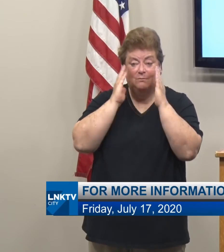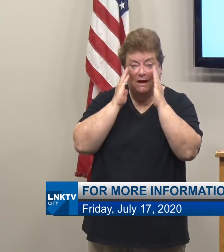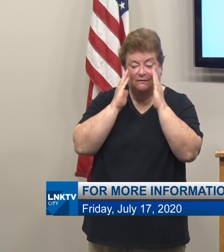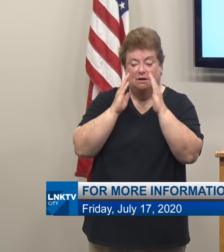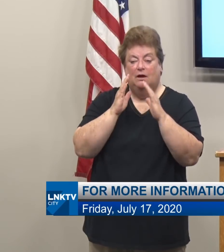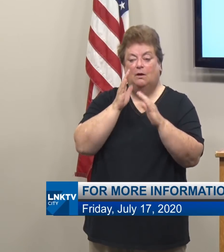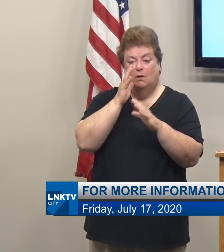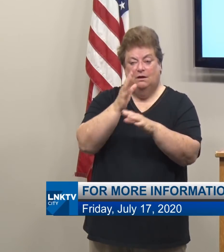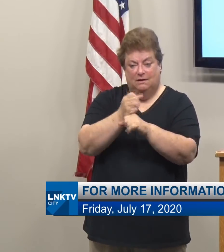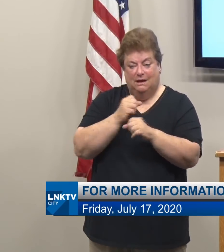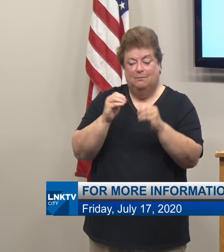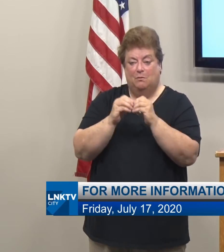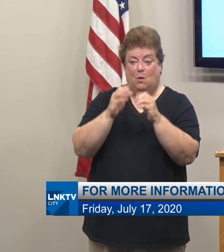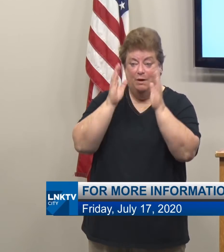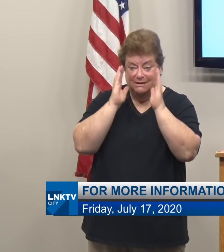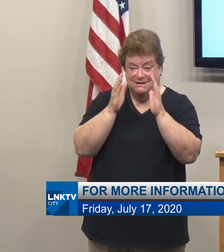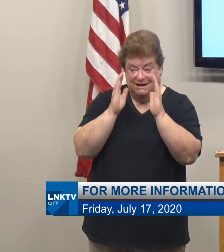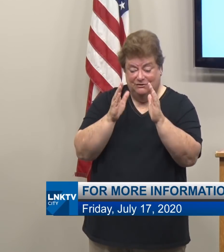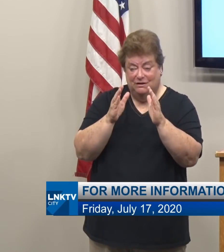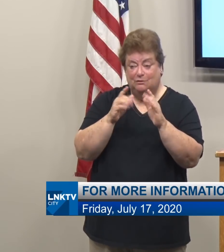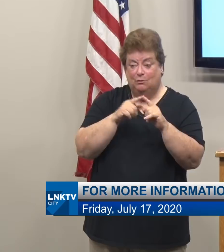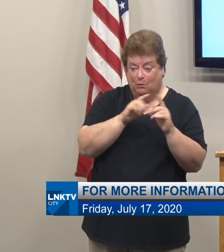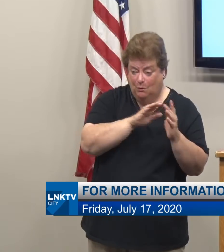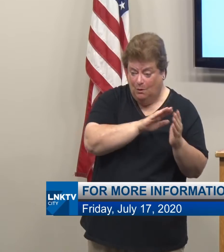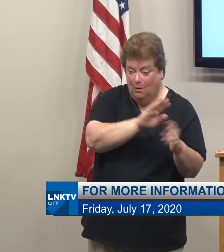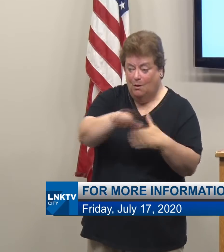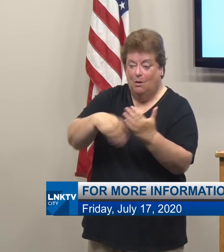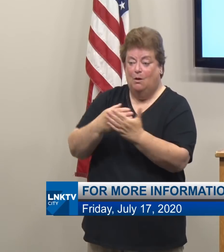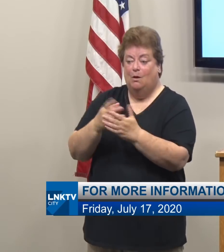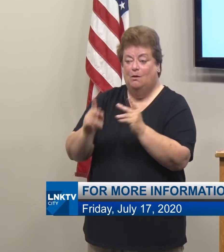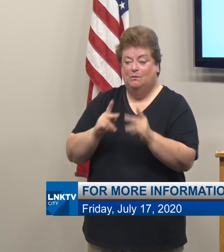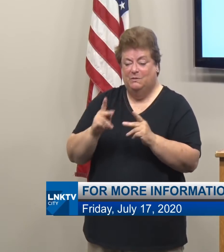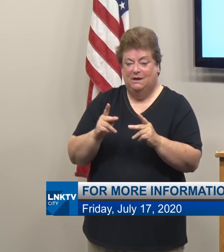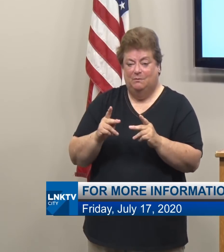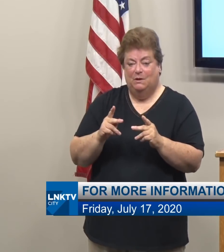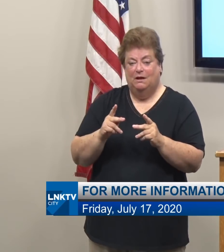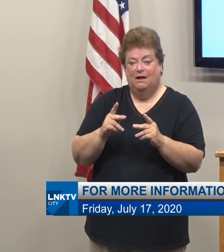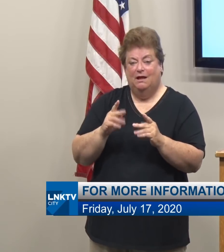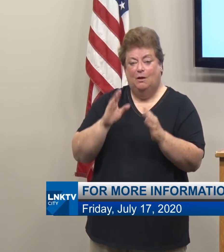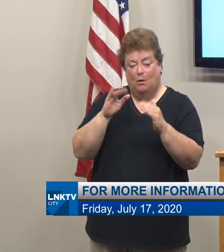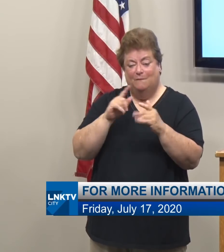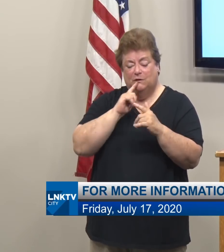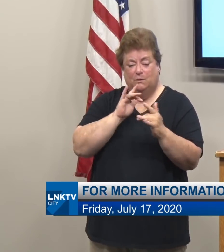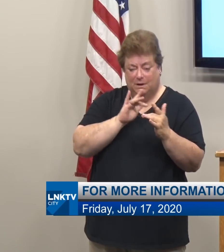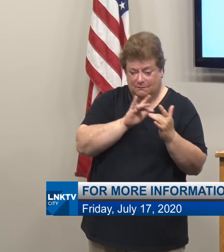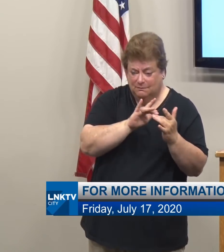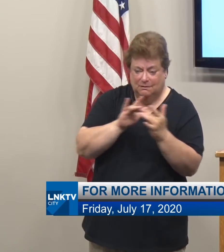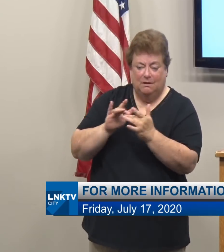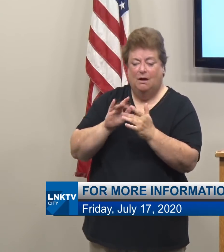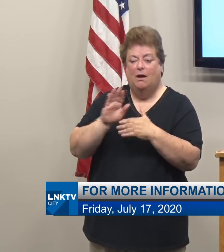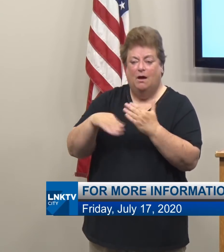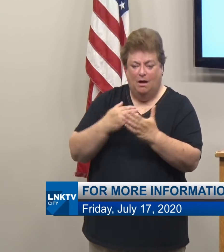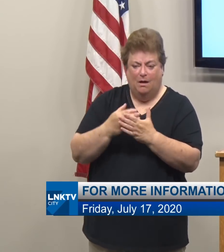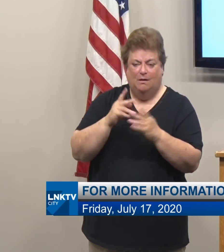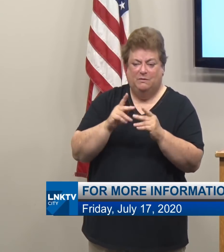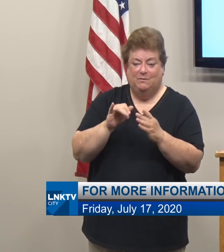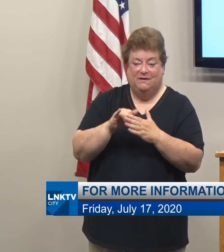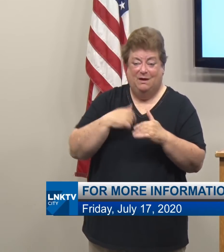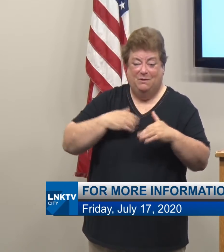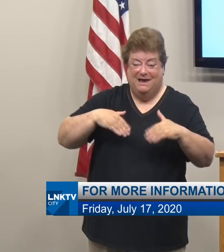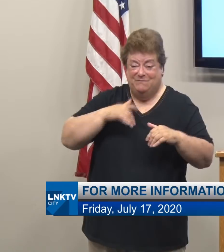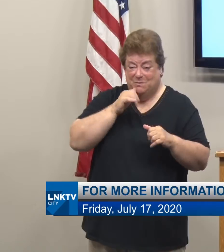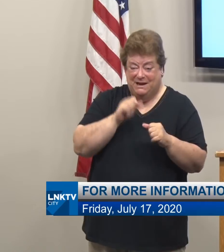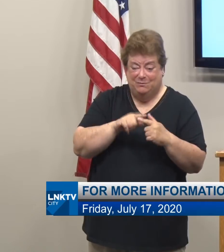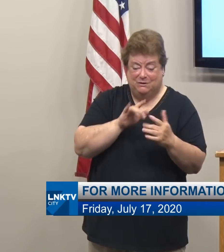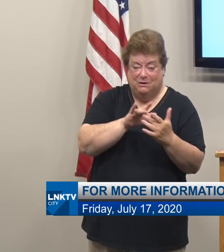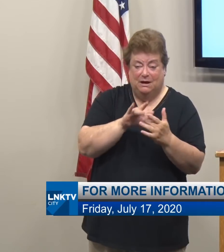more attention across our community, likely to reach some whom we have yet to be able to reach. That is our goal. And it won't last forever. This